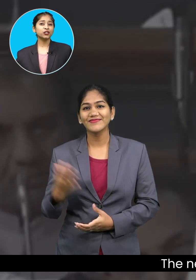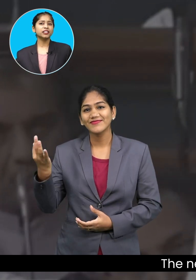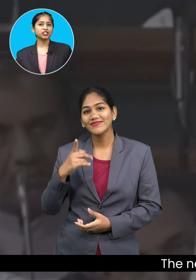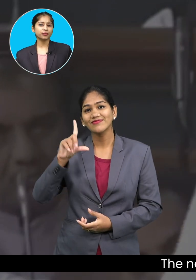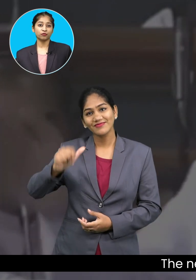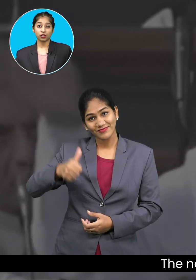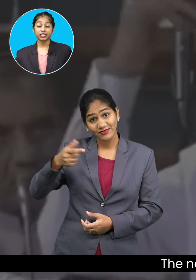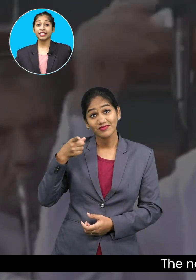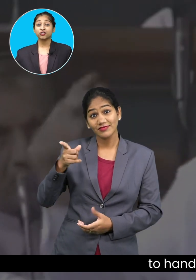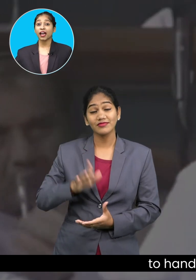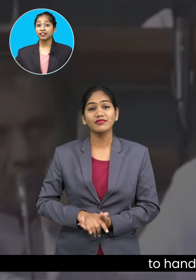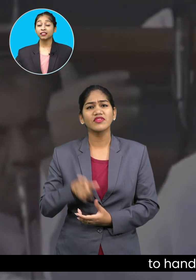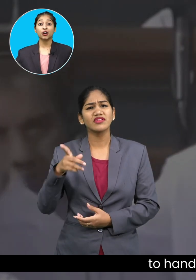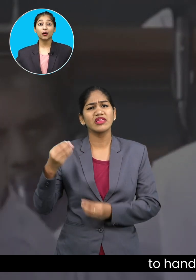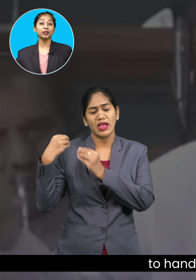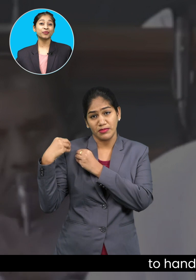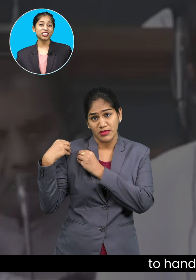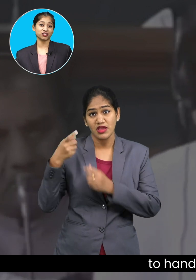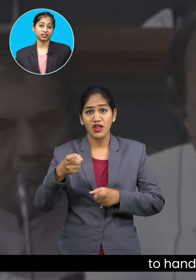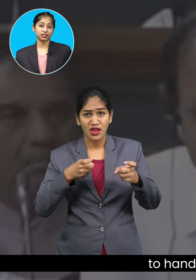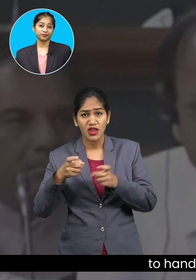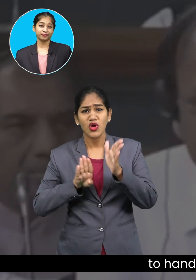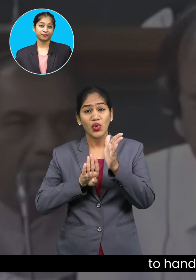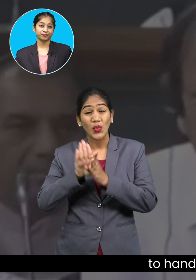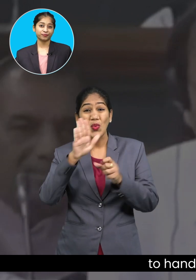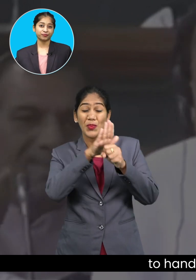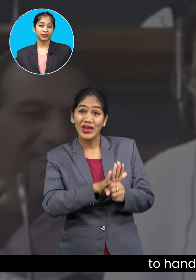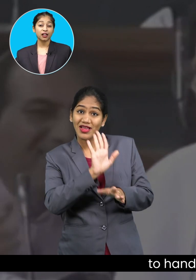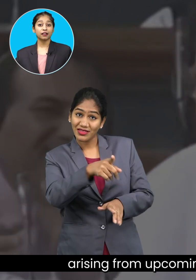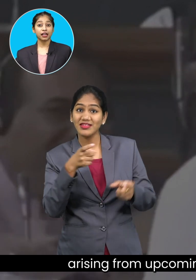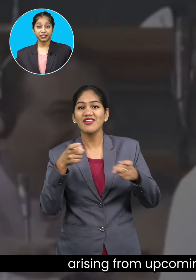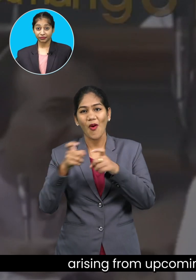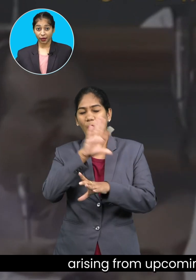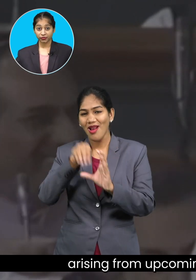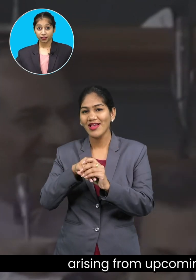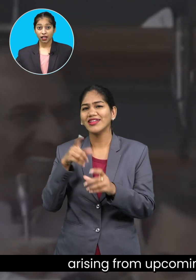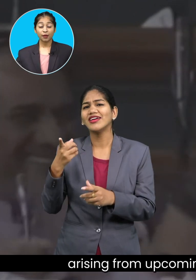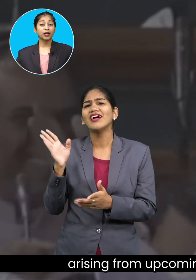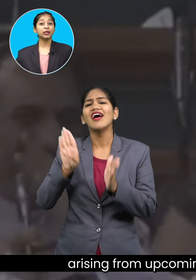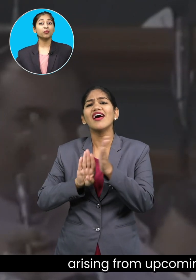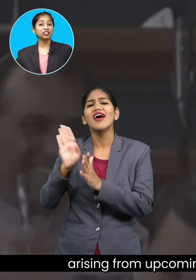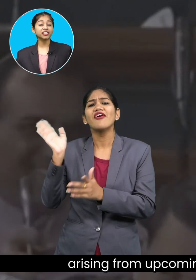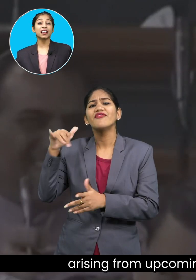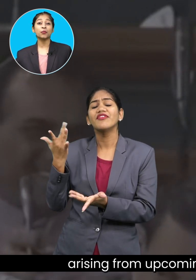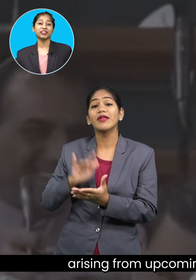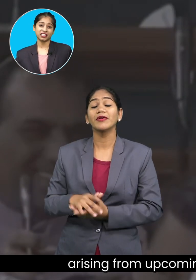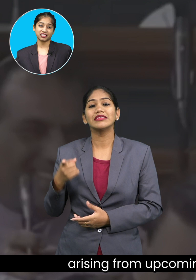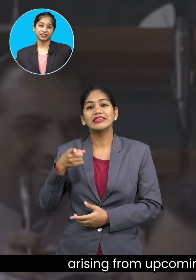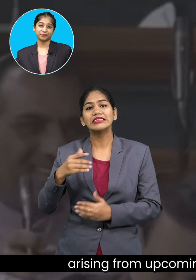The new leadership was yet to handle the growing pressures arising from upcoming